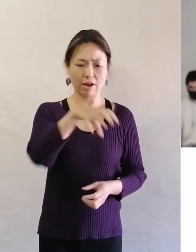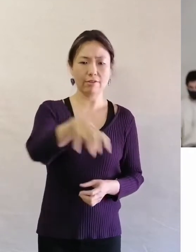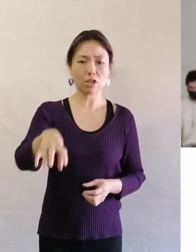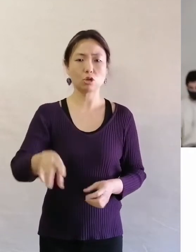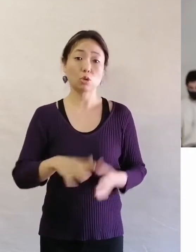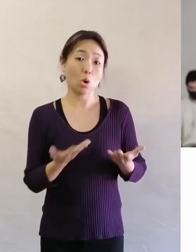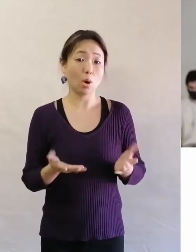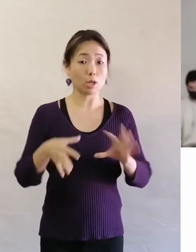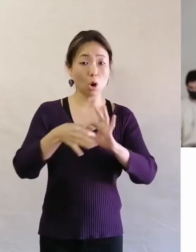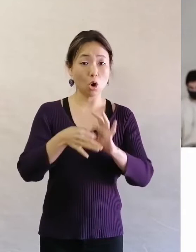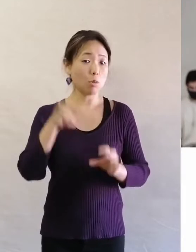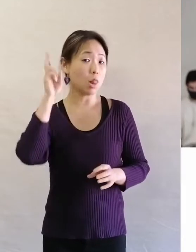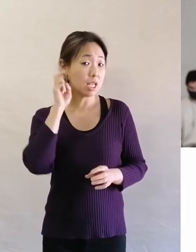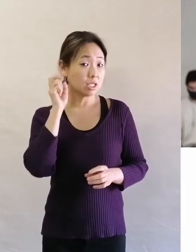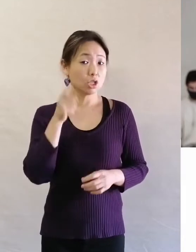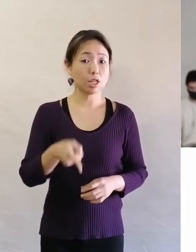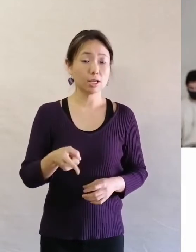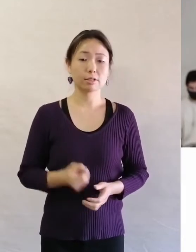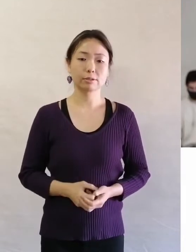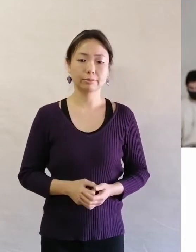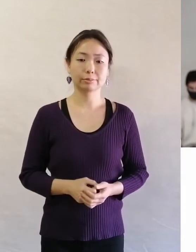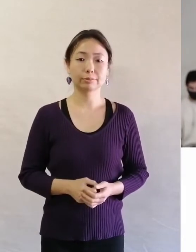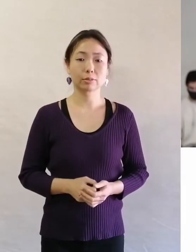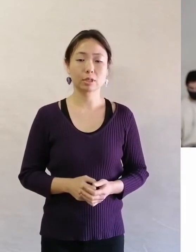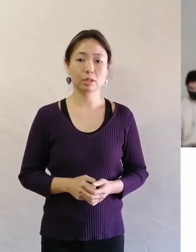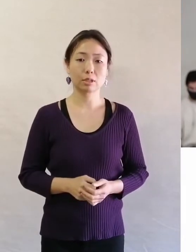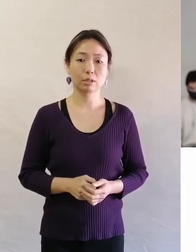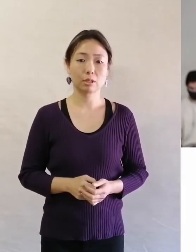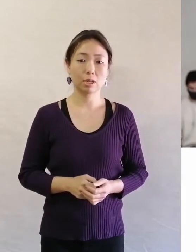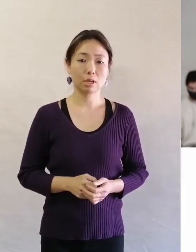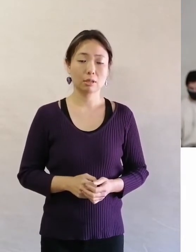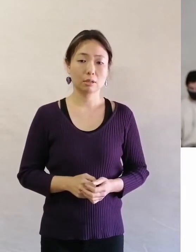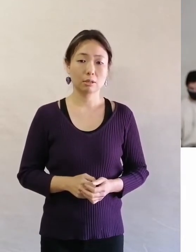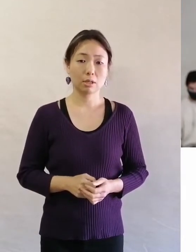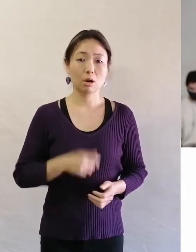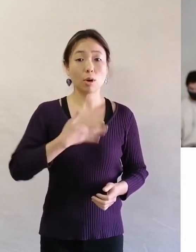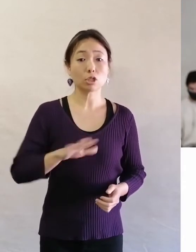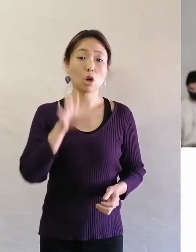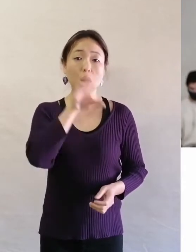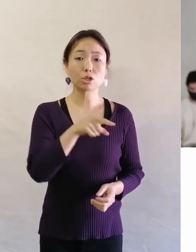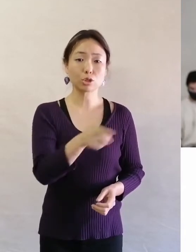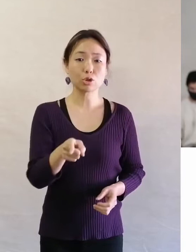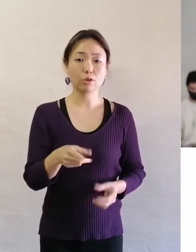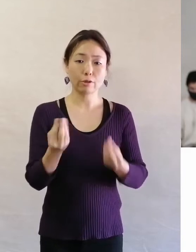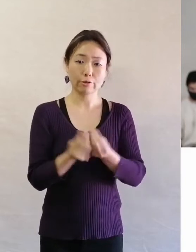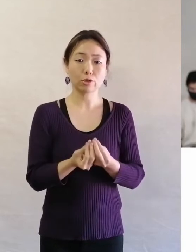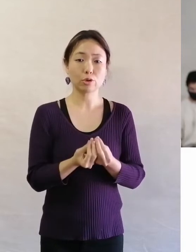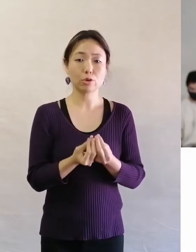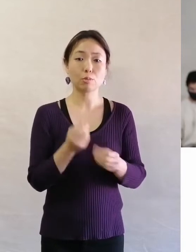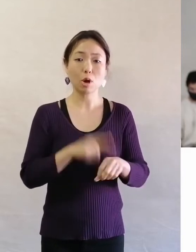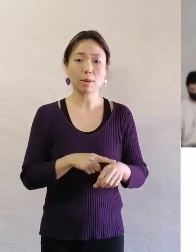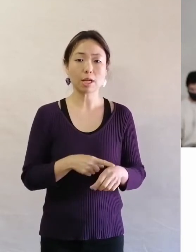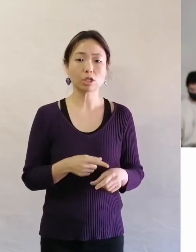if you're at home, or if you're listening to this in an audio format, I want to ask you for the coming few moments, will